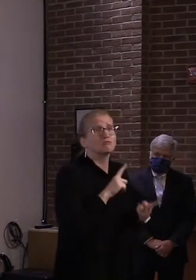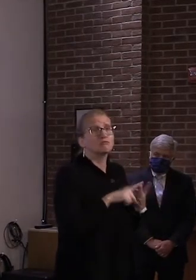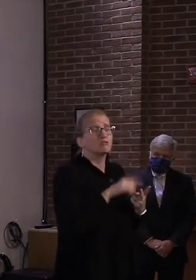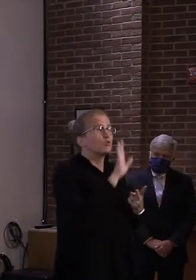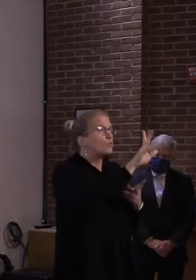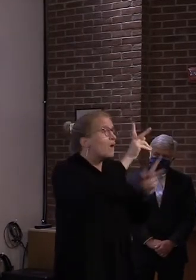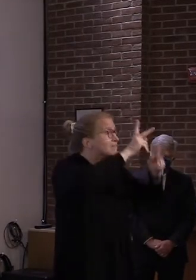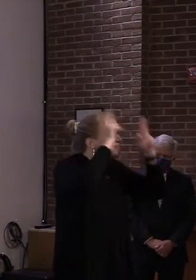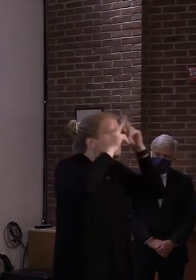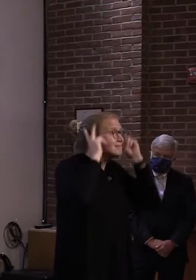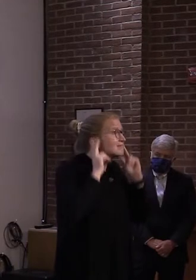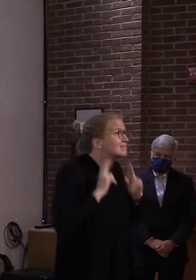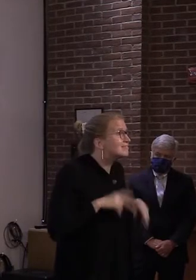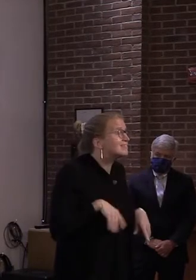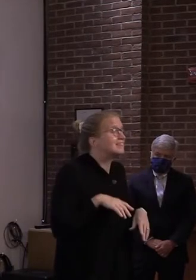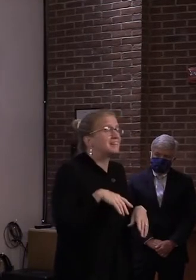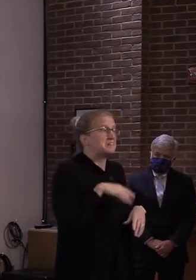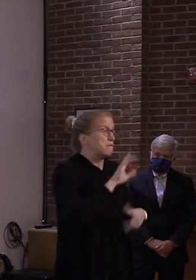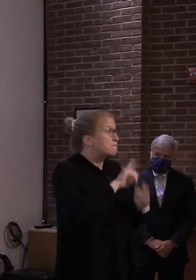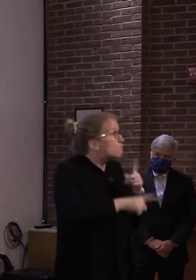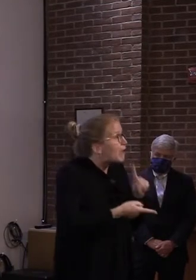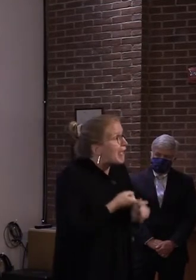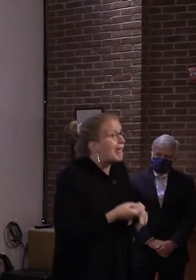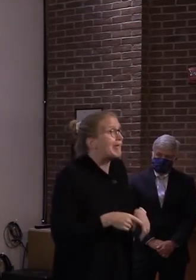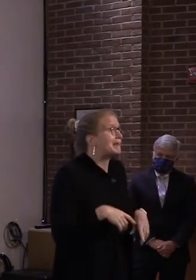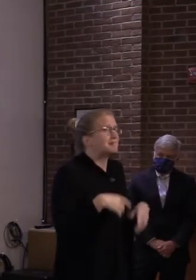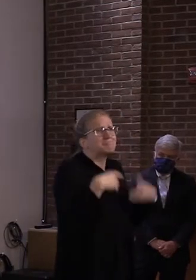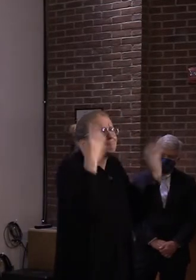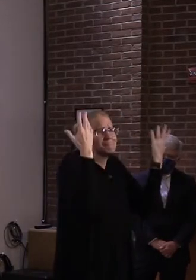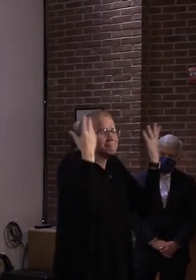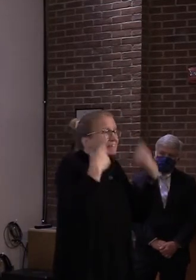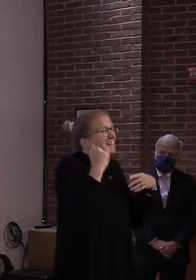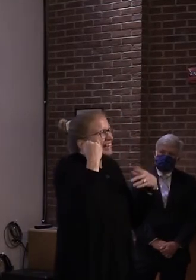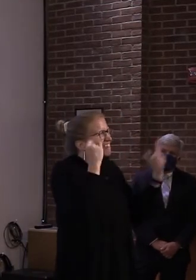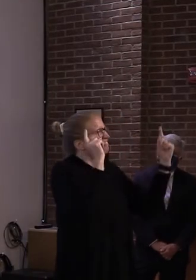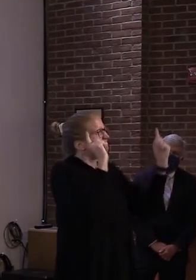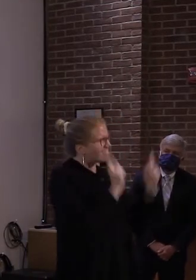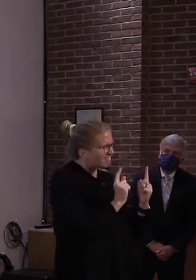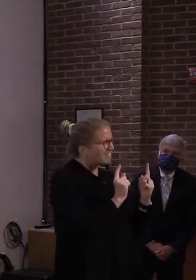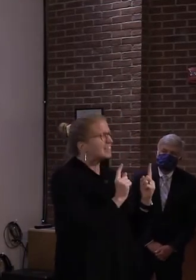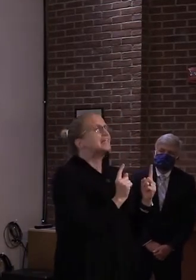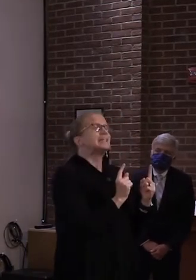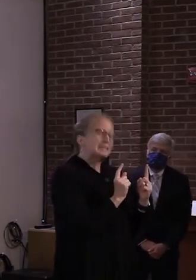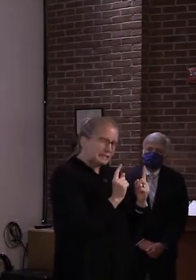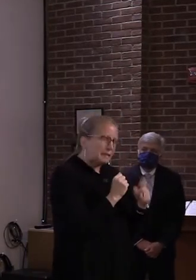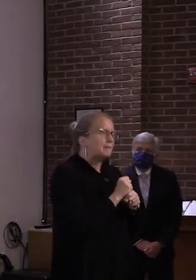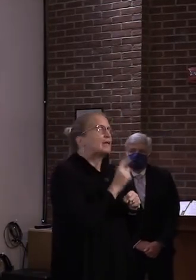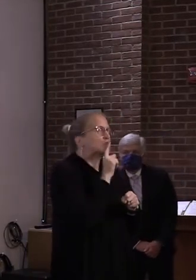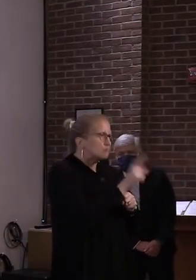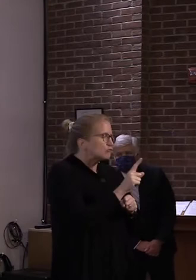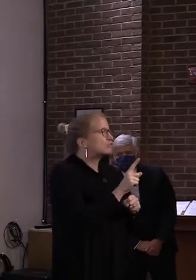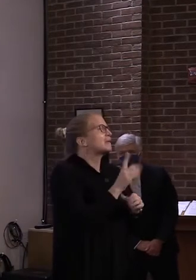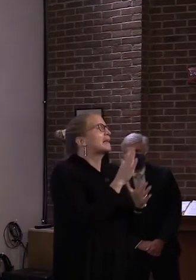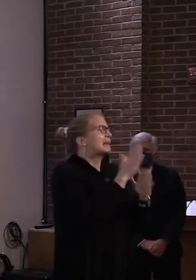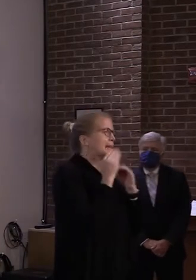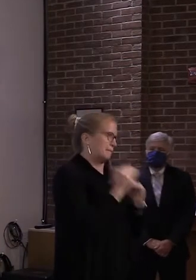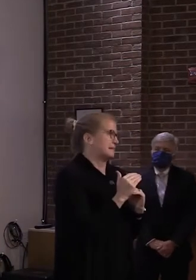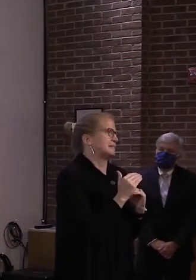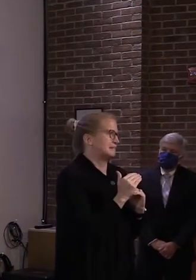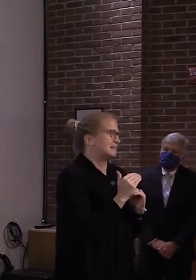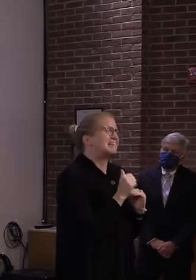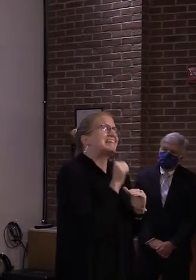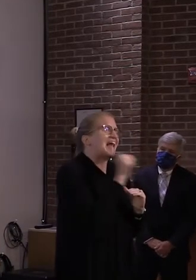friend, doesn't really matter. The goal is that you keep those kinds of contacts to a